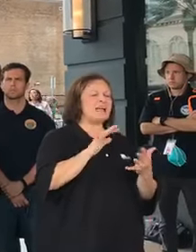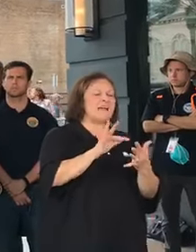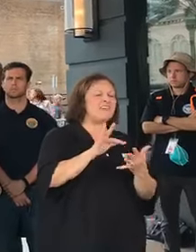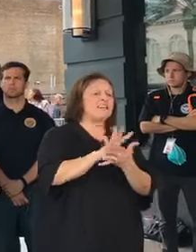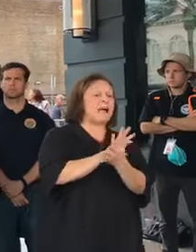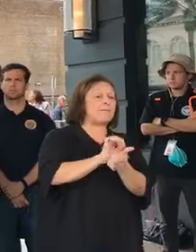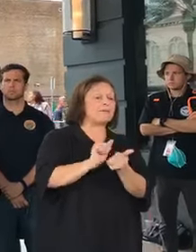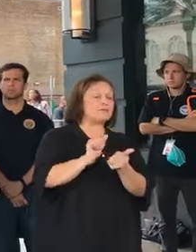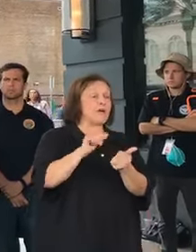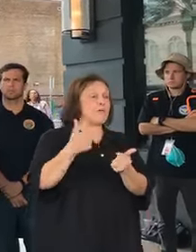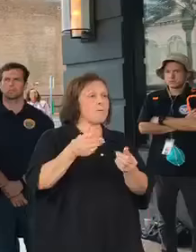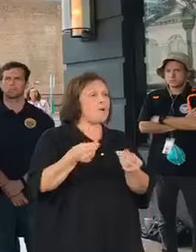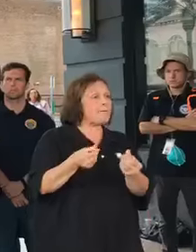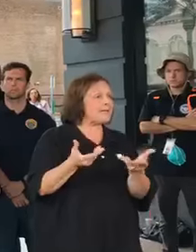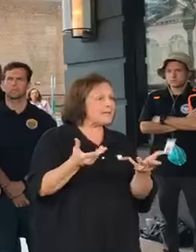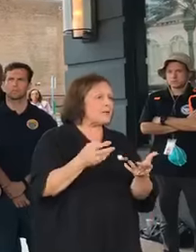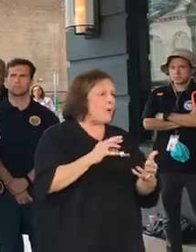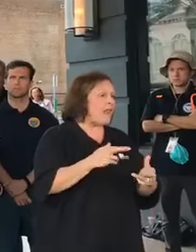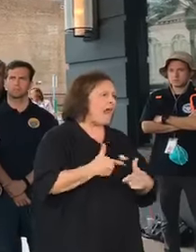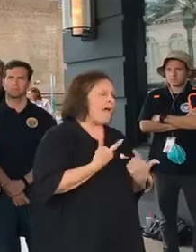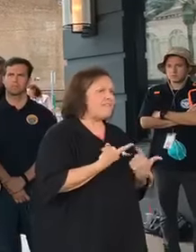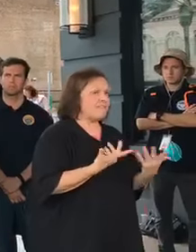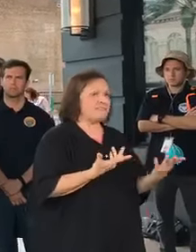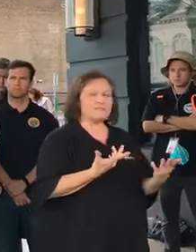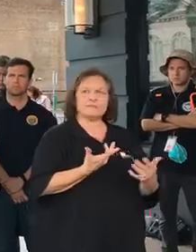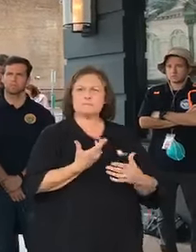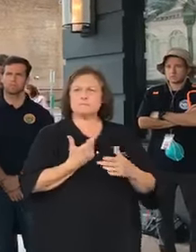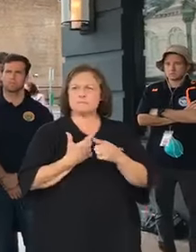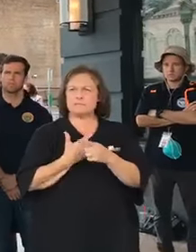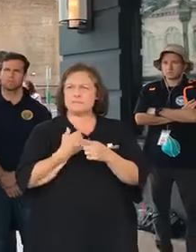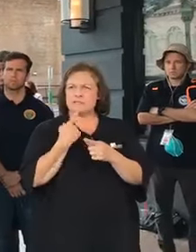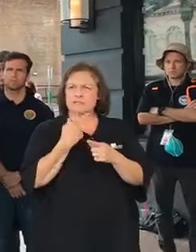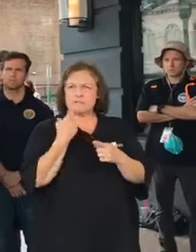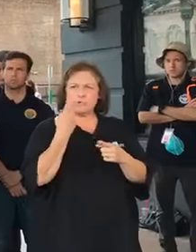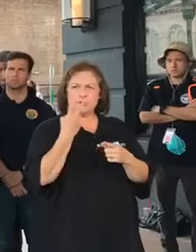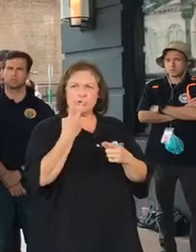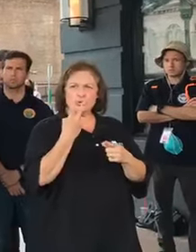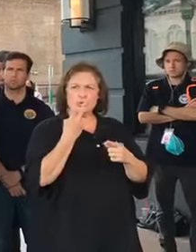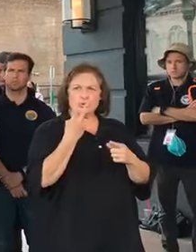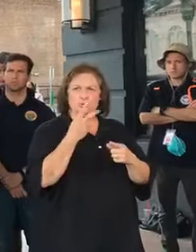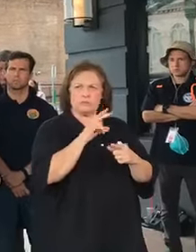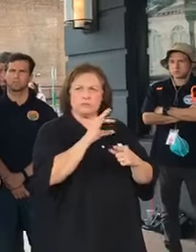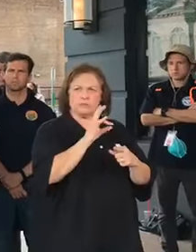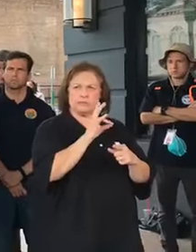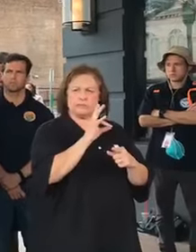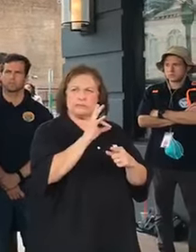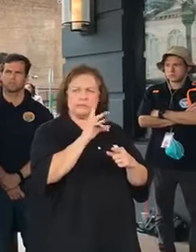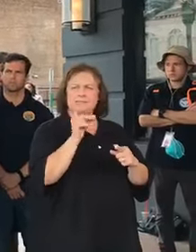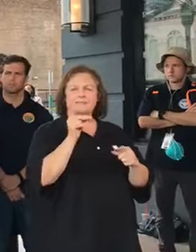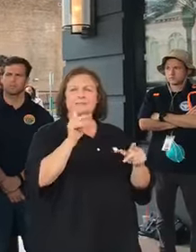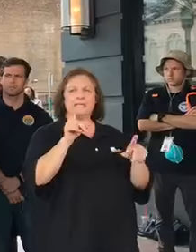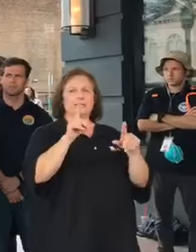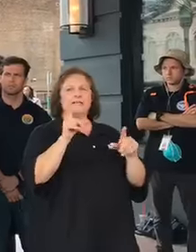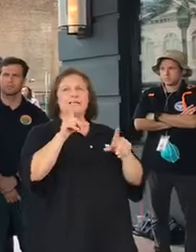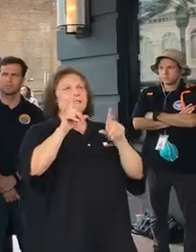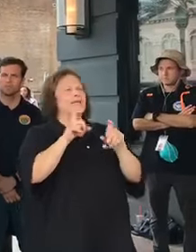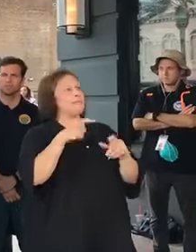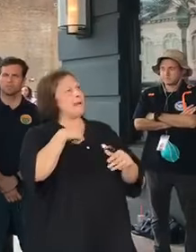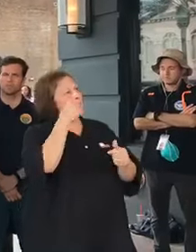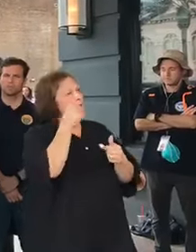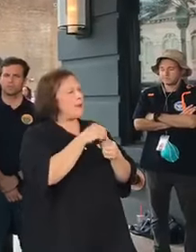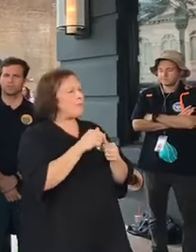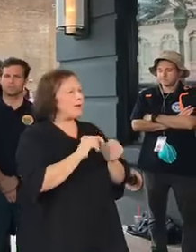life and property. Chief, can you refresh us on the specs of the crane? It's 270 tall. What's the T? You're gonna test my memory